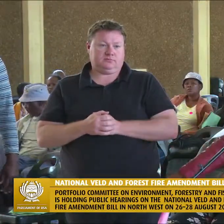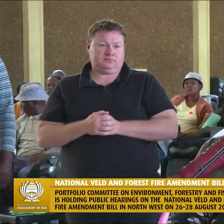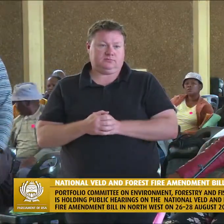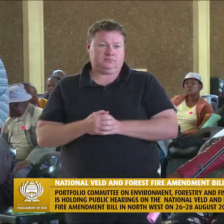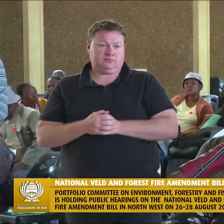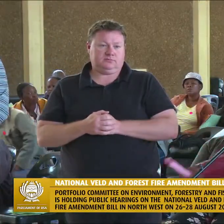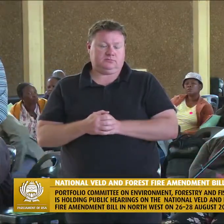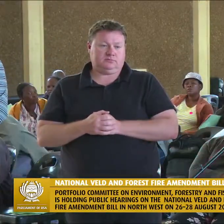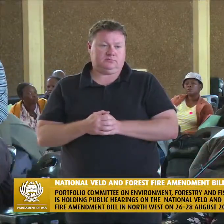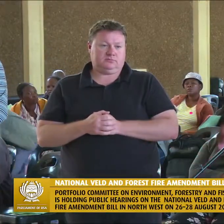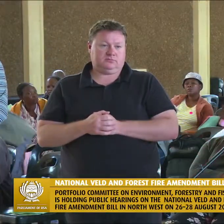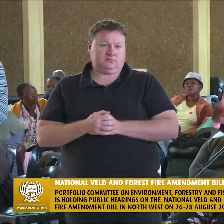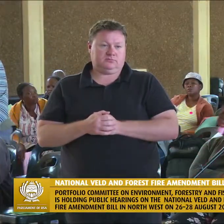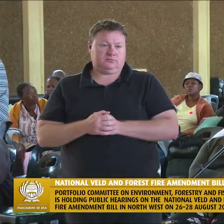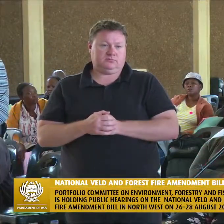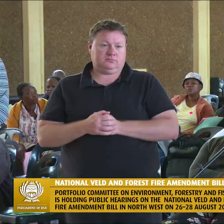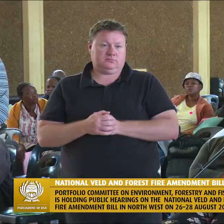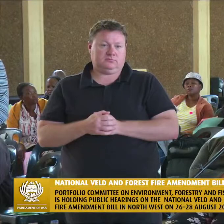is